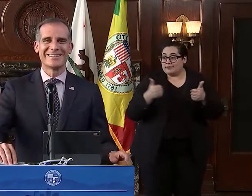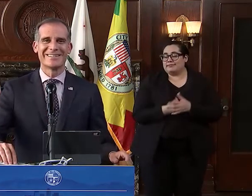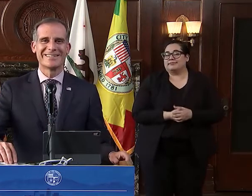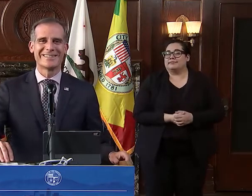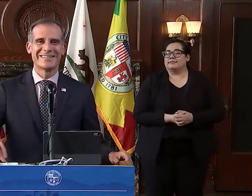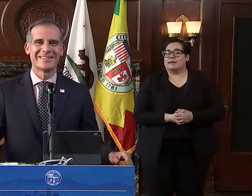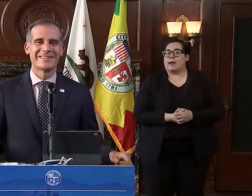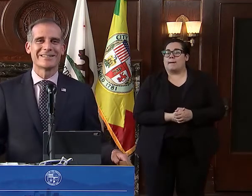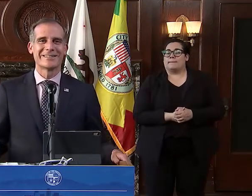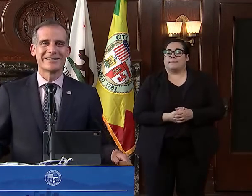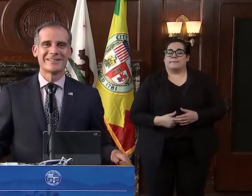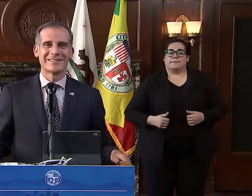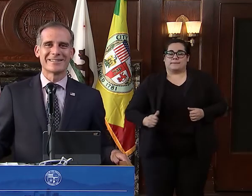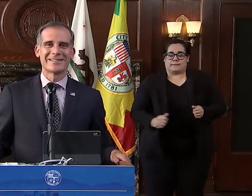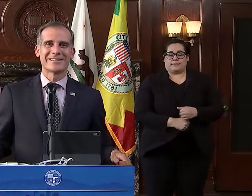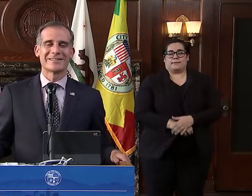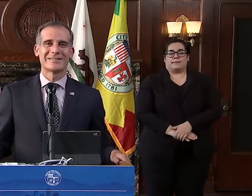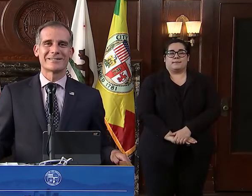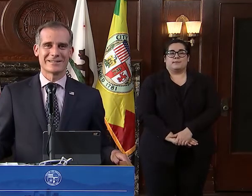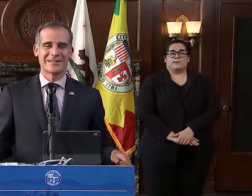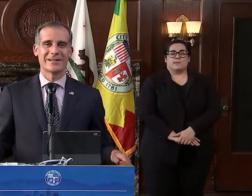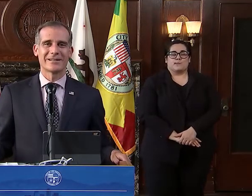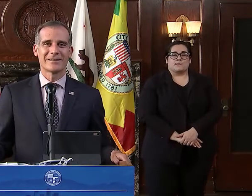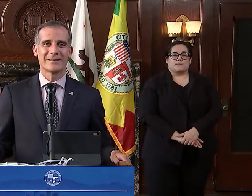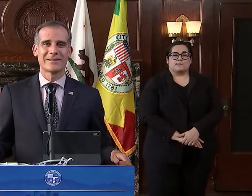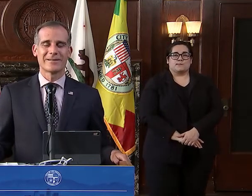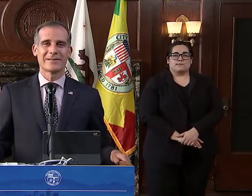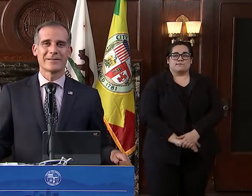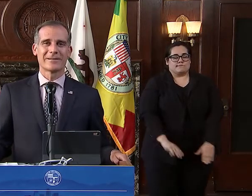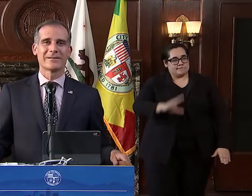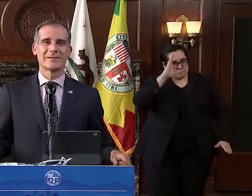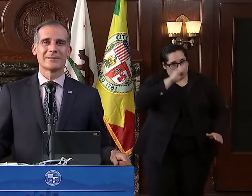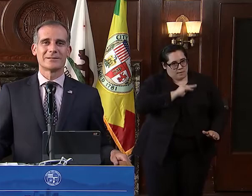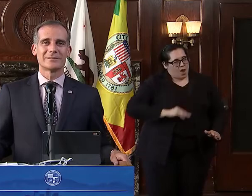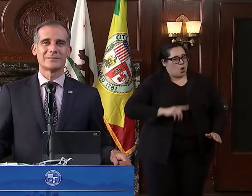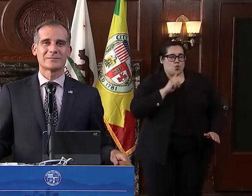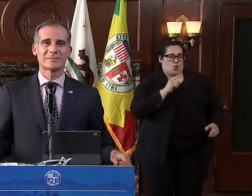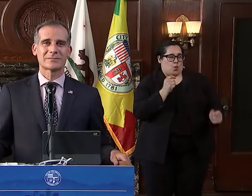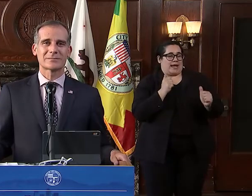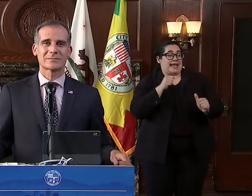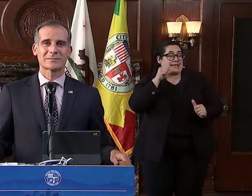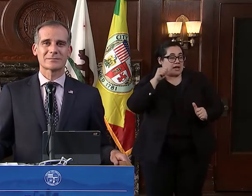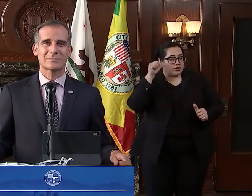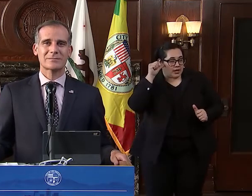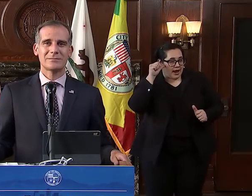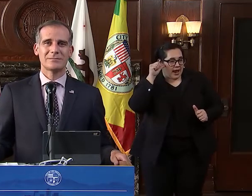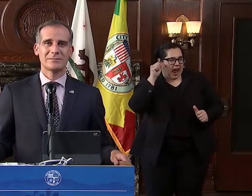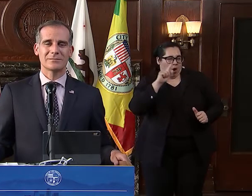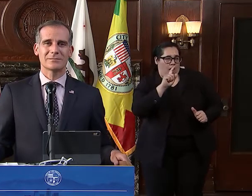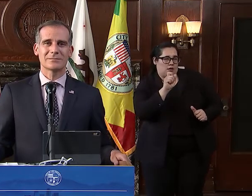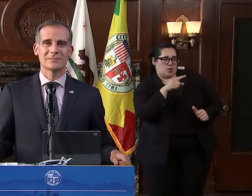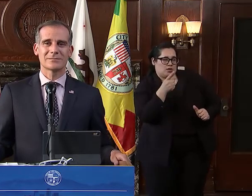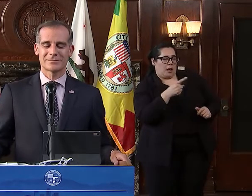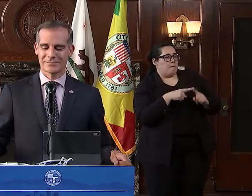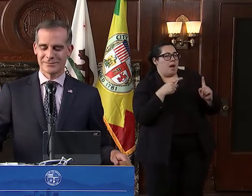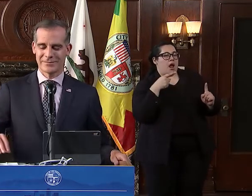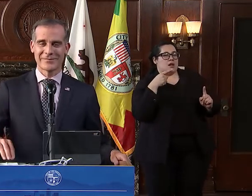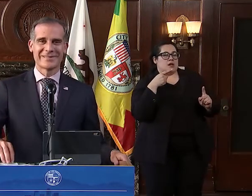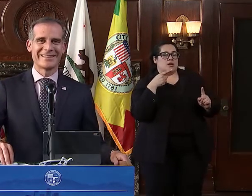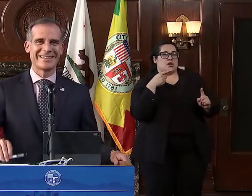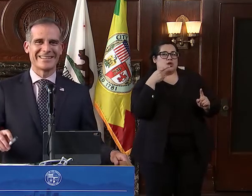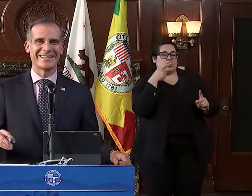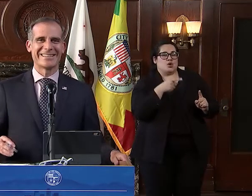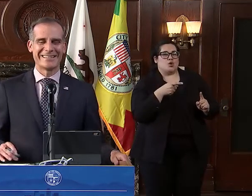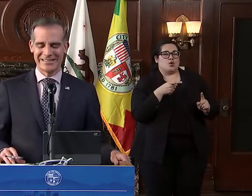Good evening. Yeah, hi, Mayor. I just real quickly, yesterday I was asking you a question, but you were decked out in